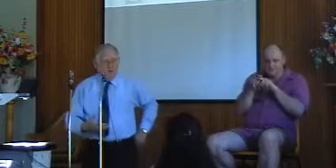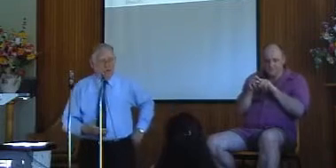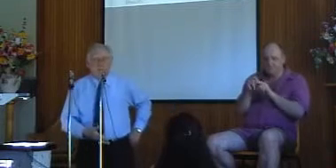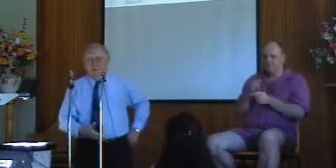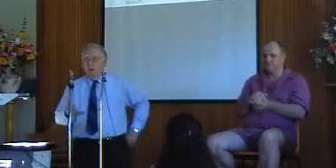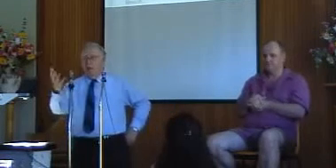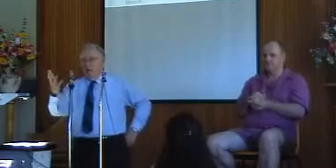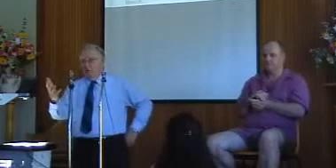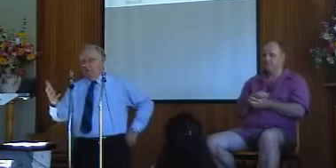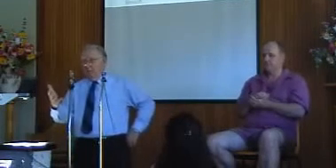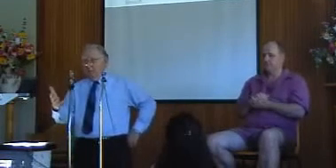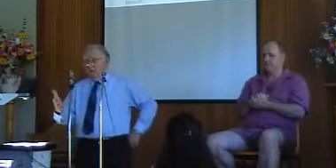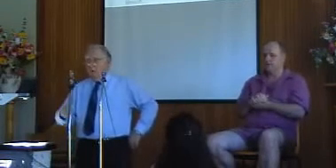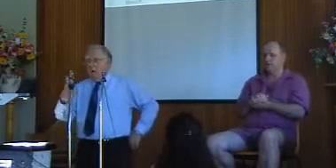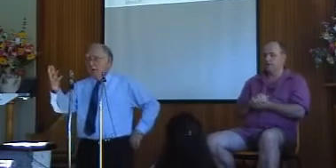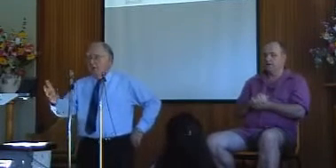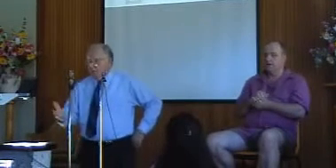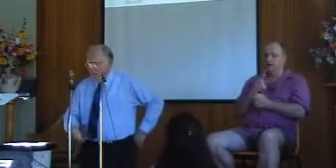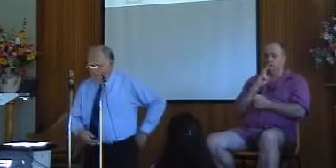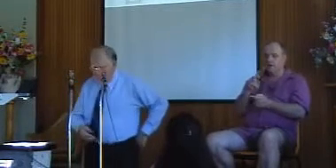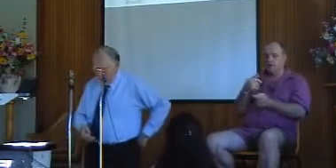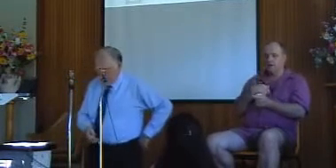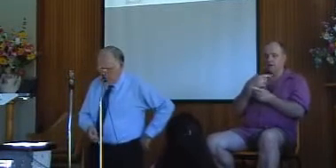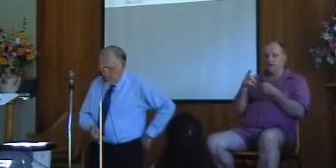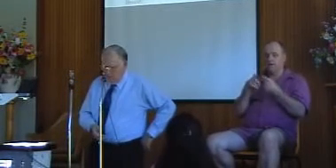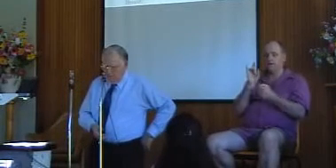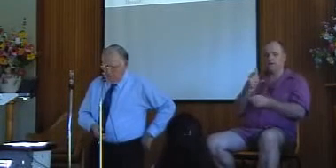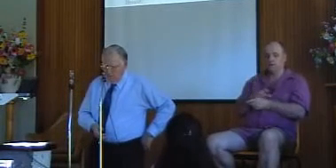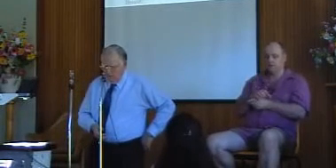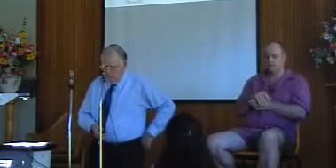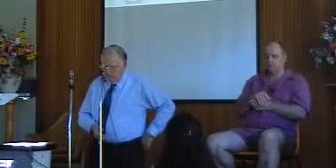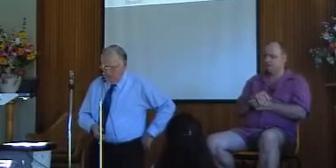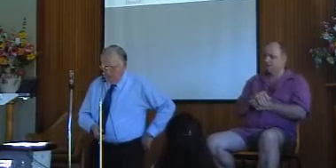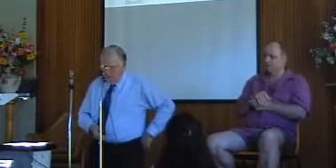know something. Tell me about yourself. Where do you come from?